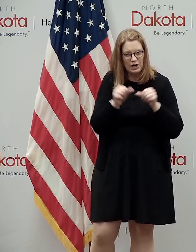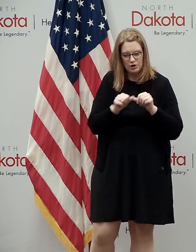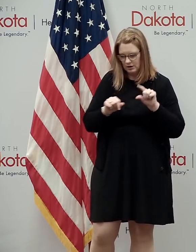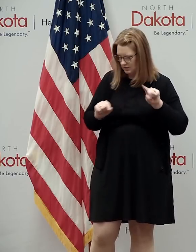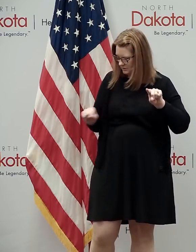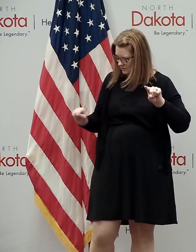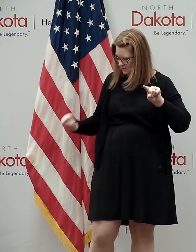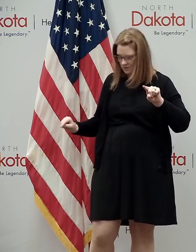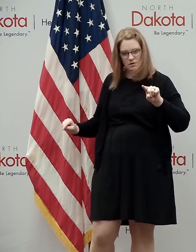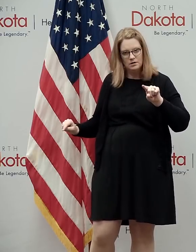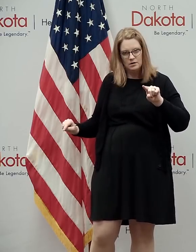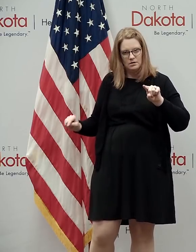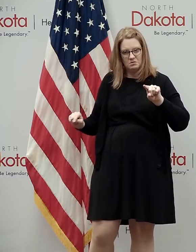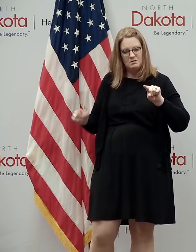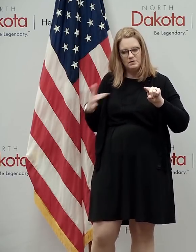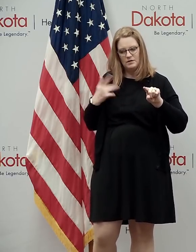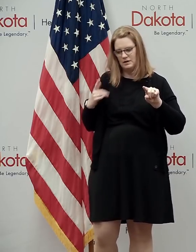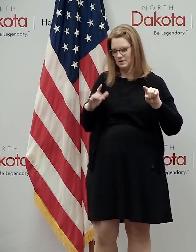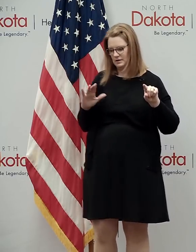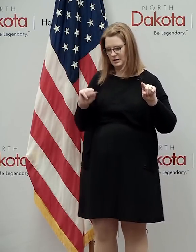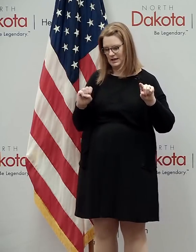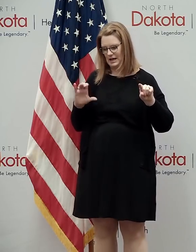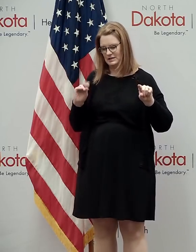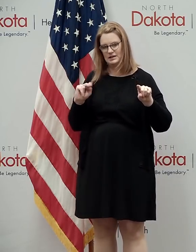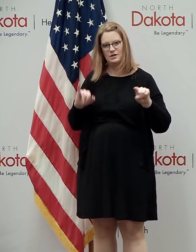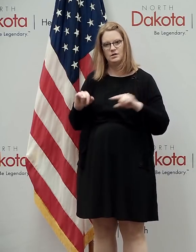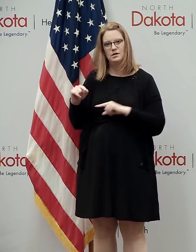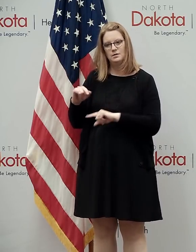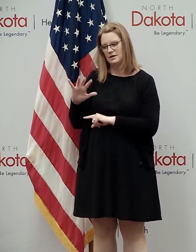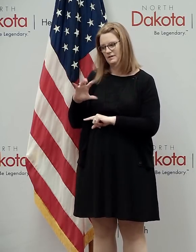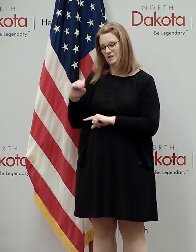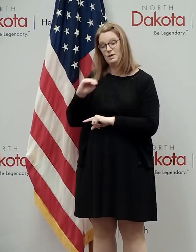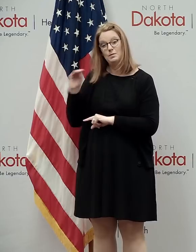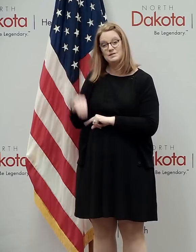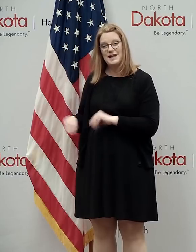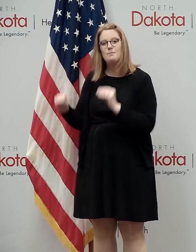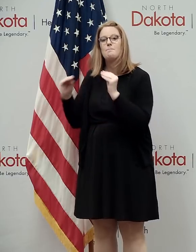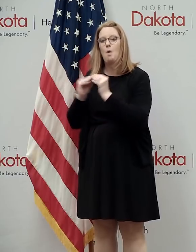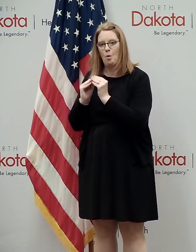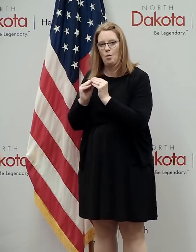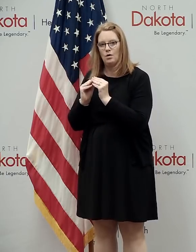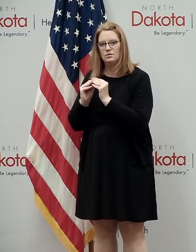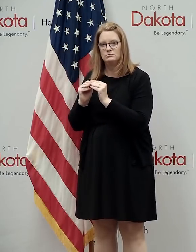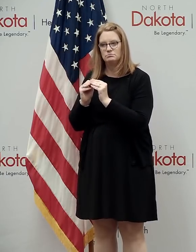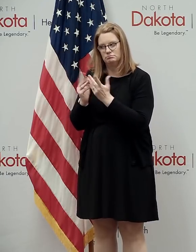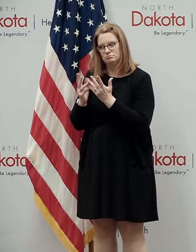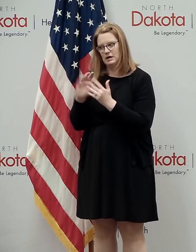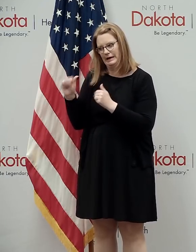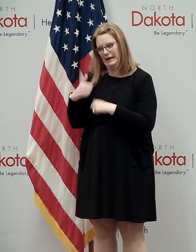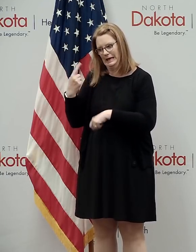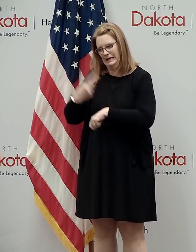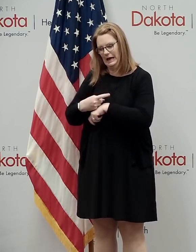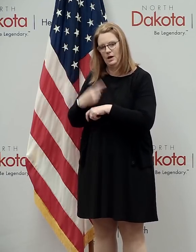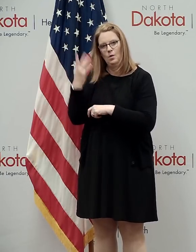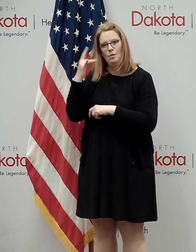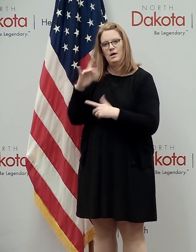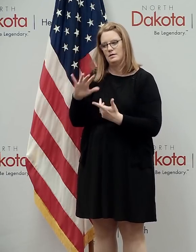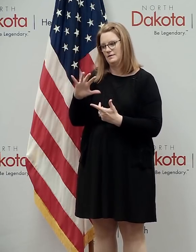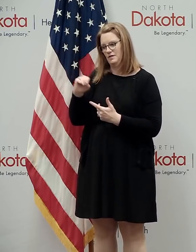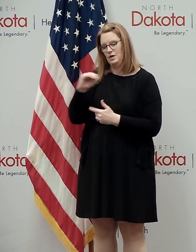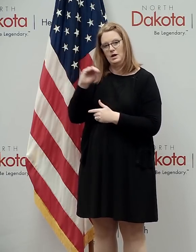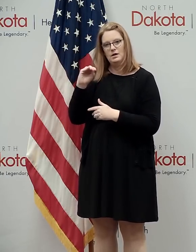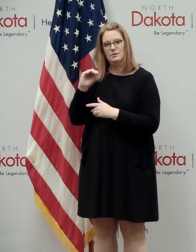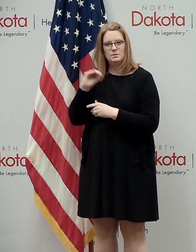we would expect that Cass would have about 50% more cases just on any given day because there's 50%